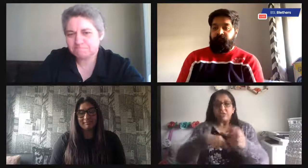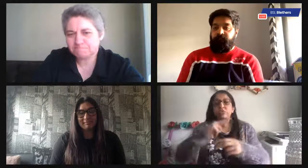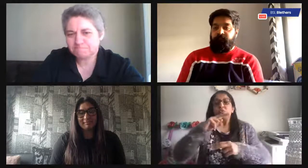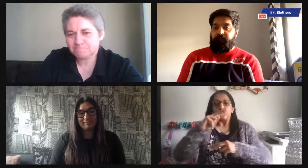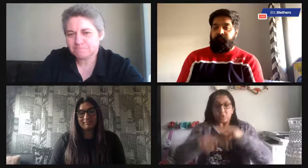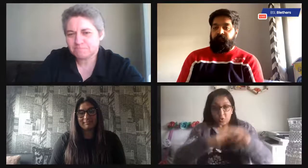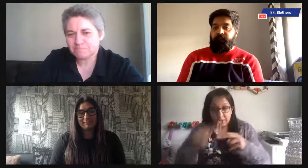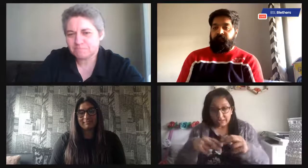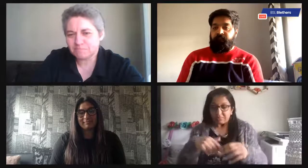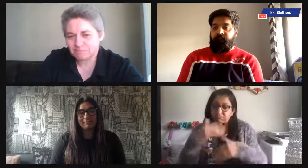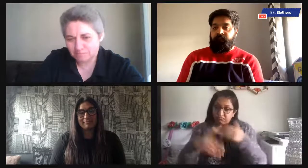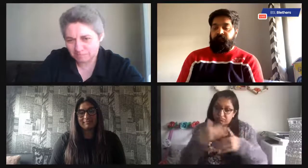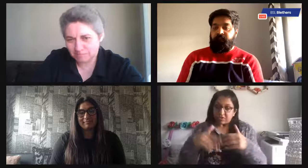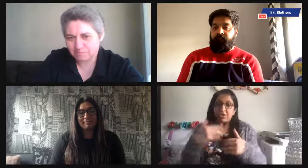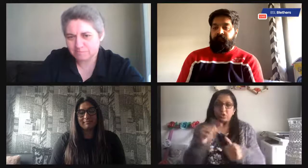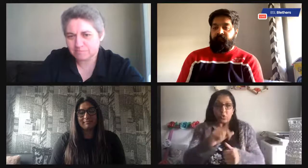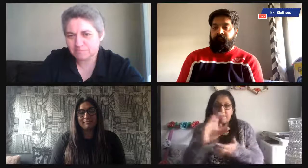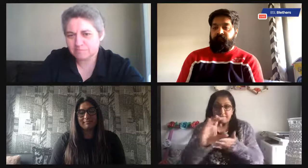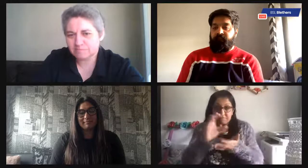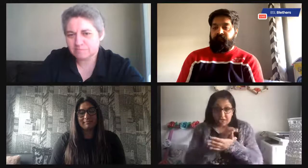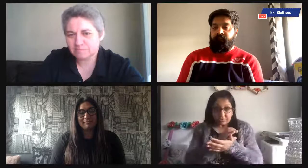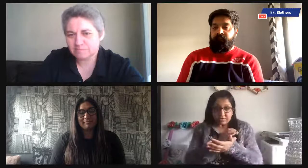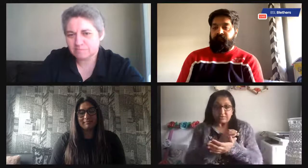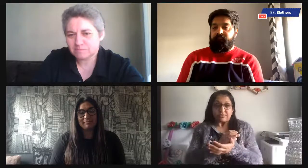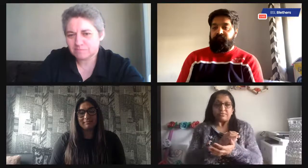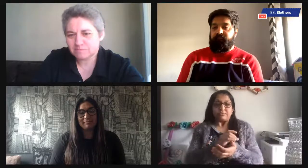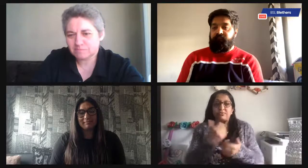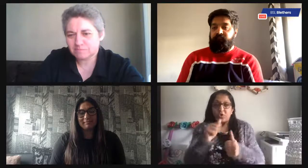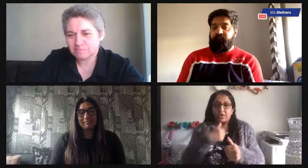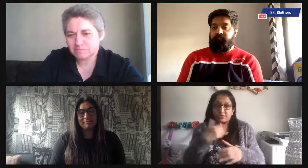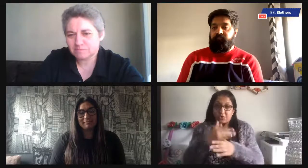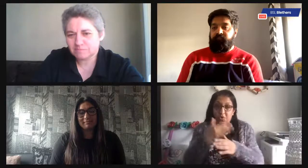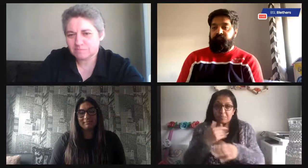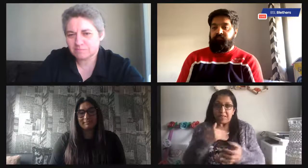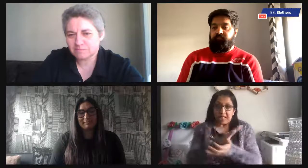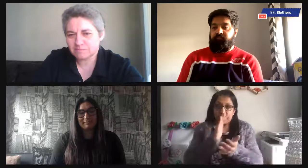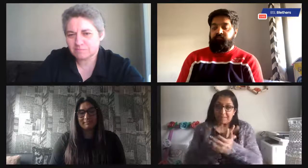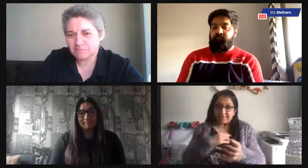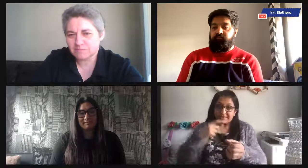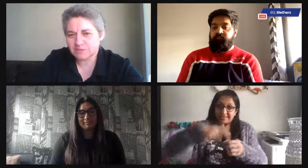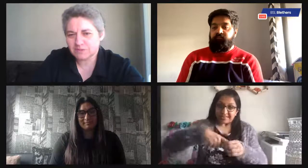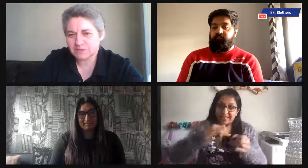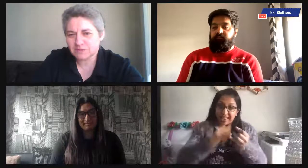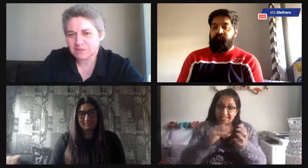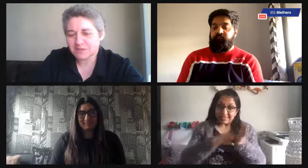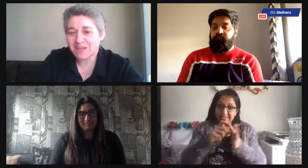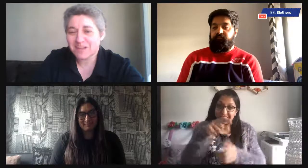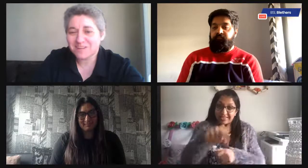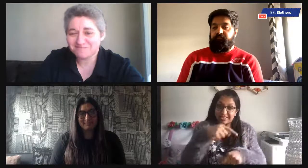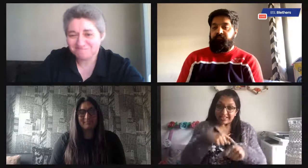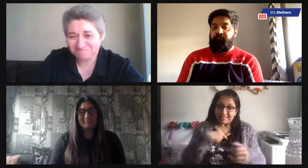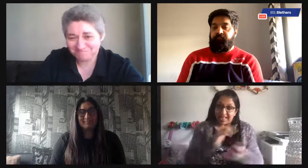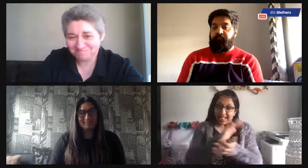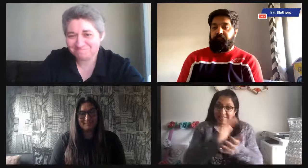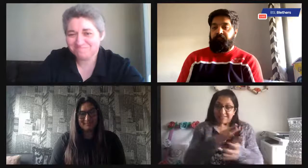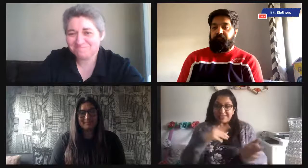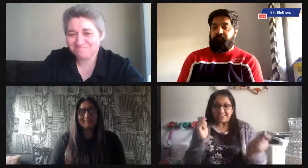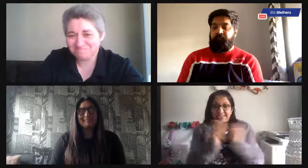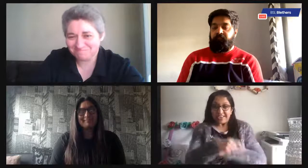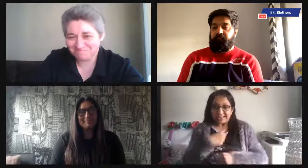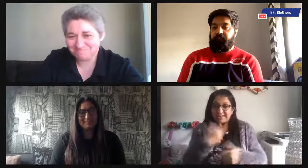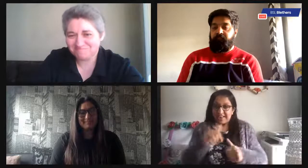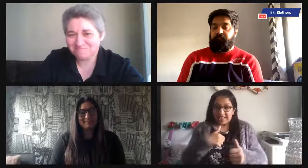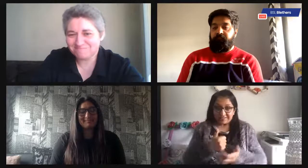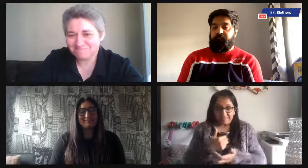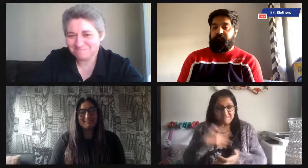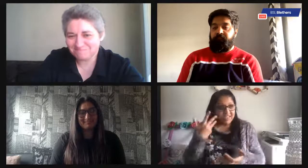week, and then it would change. I would do volunteering every 2 weeks, and then I got a job because of the